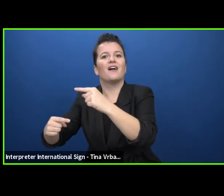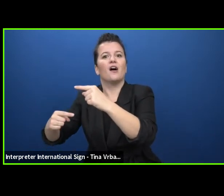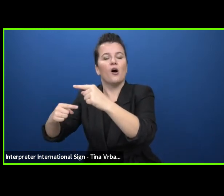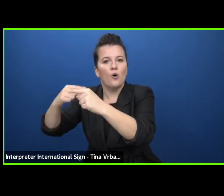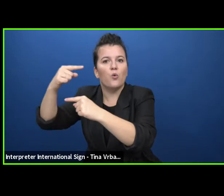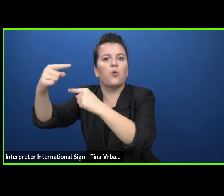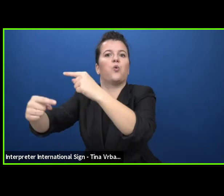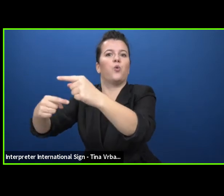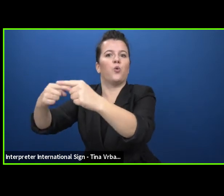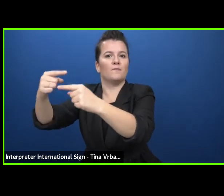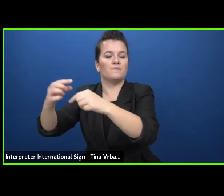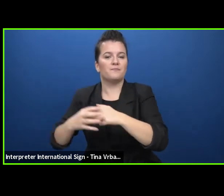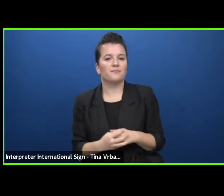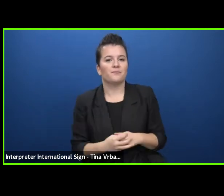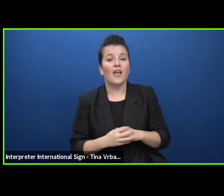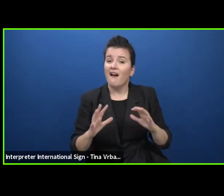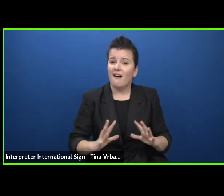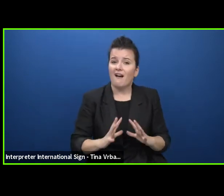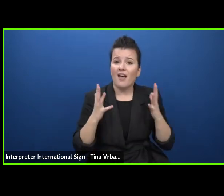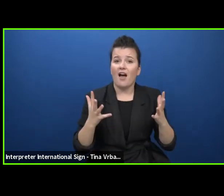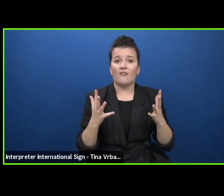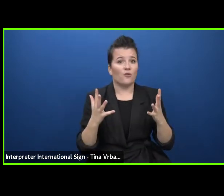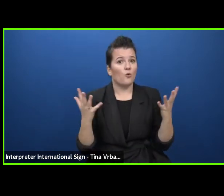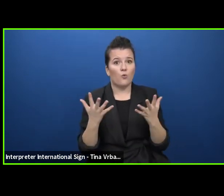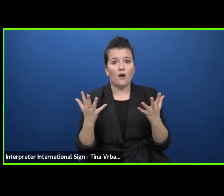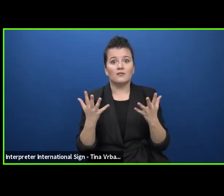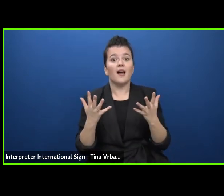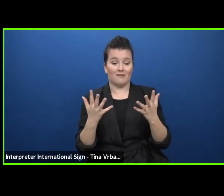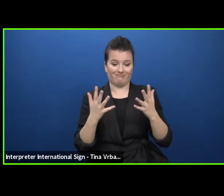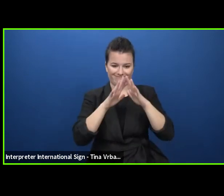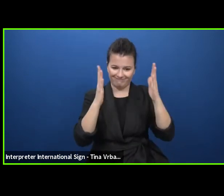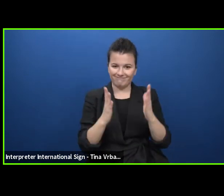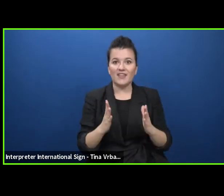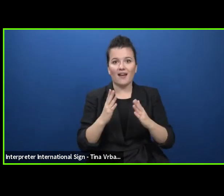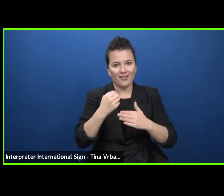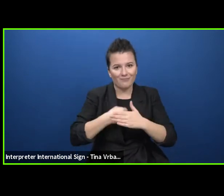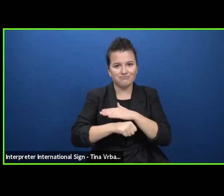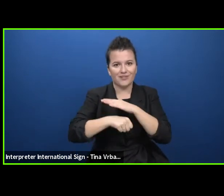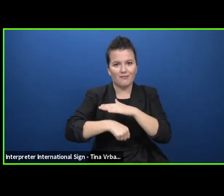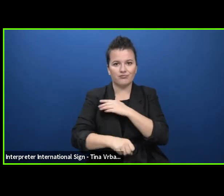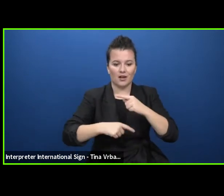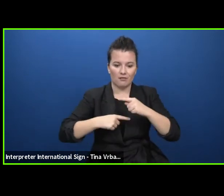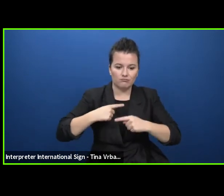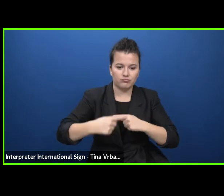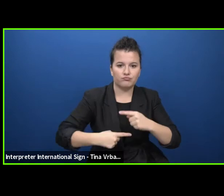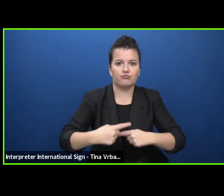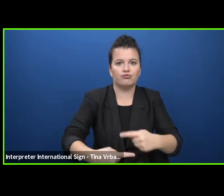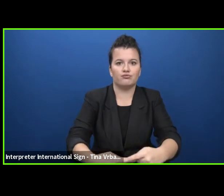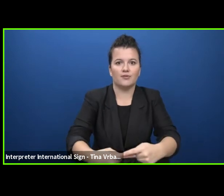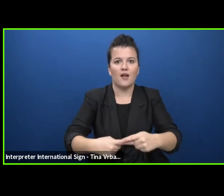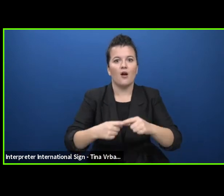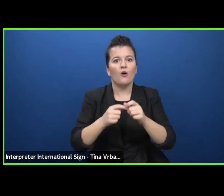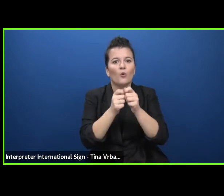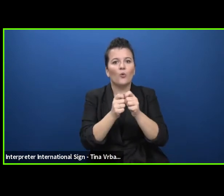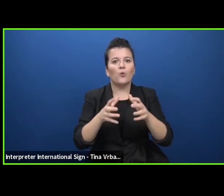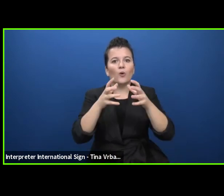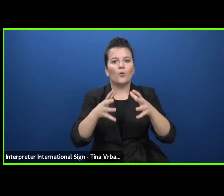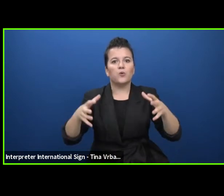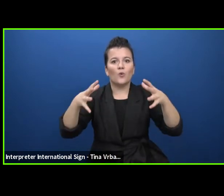Life forms create more life forms. Because they can't live alone without others.